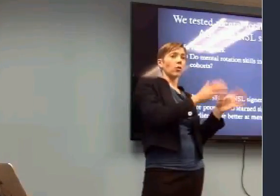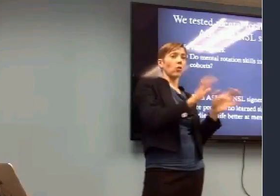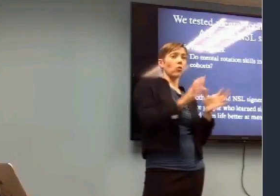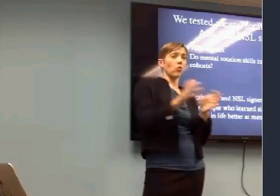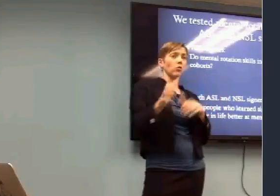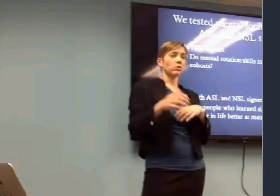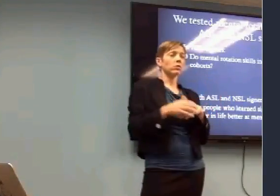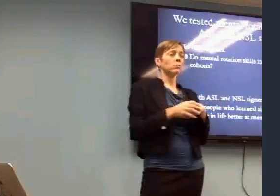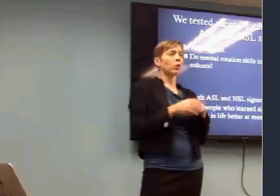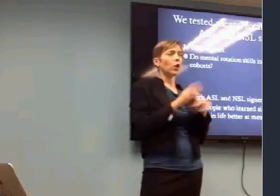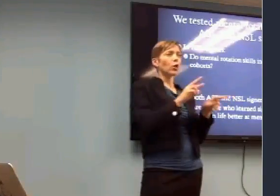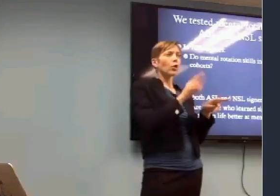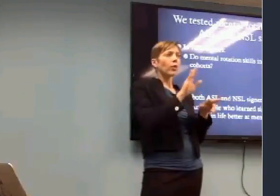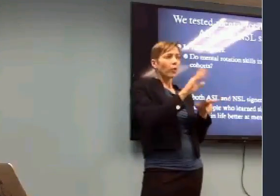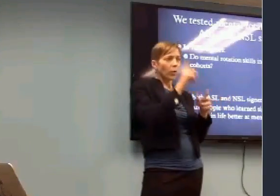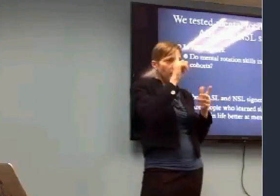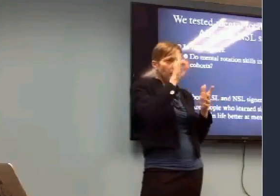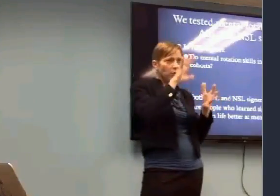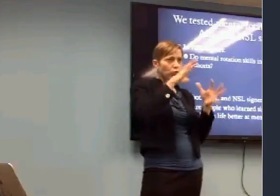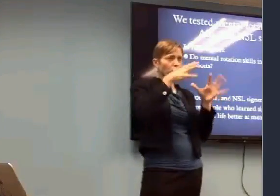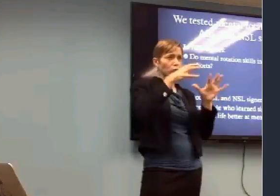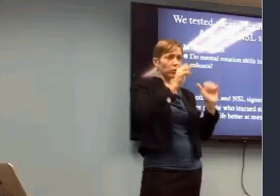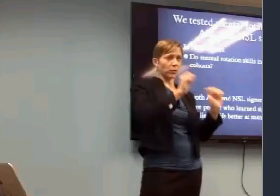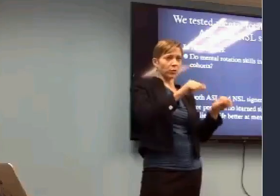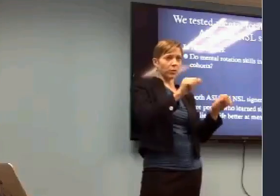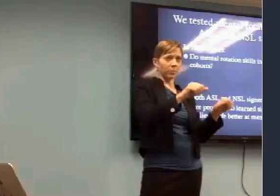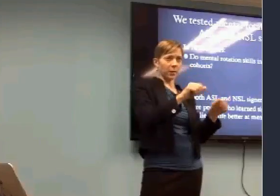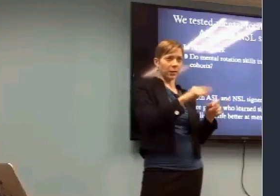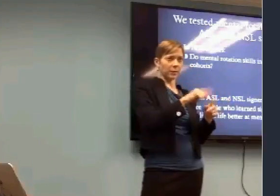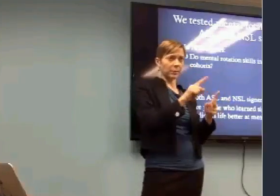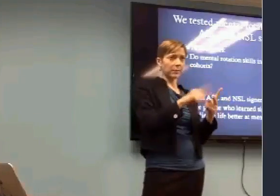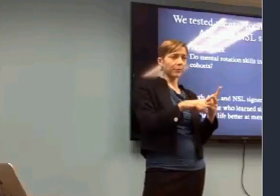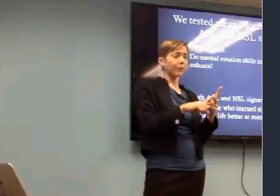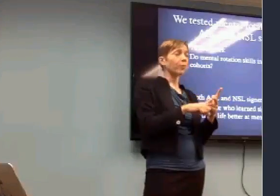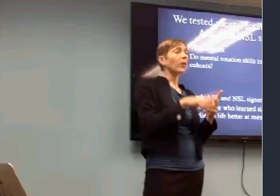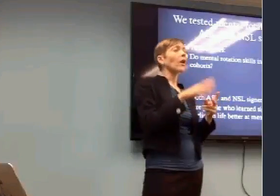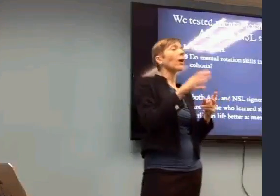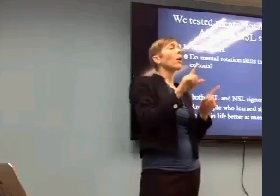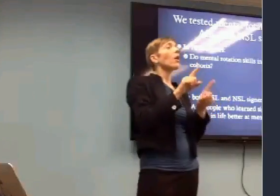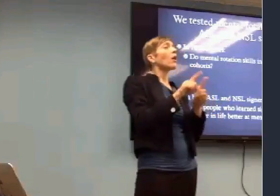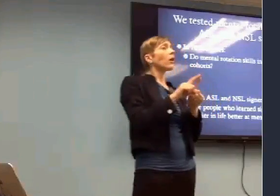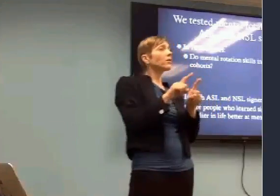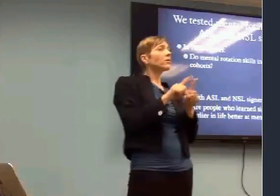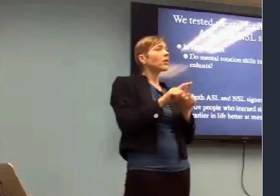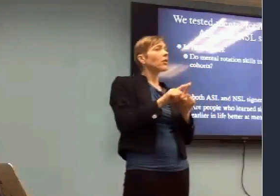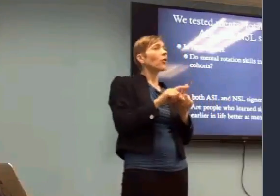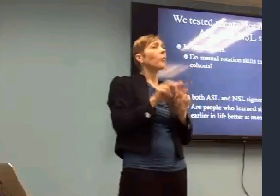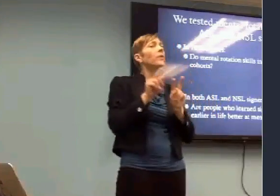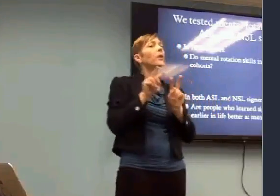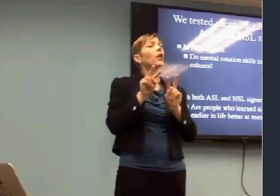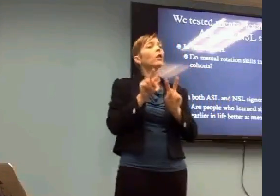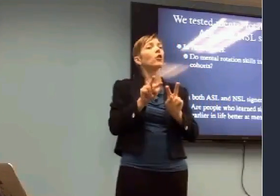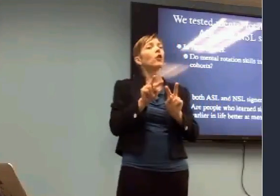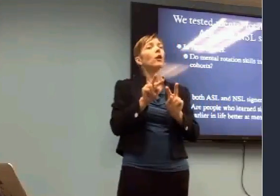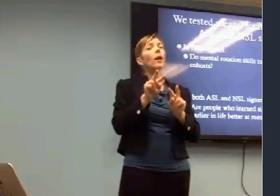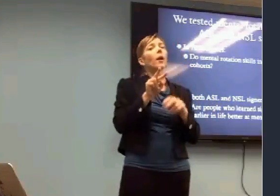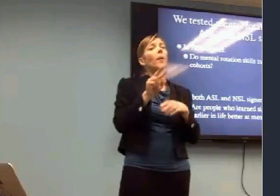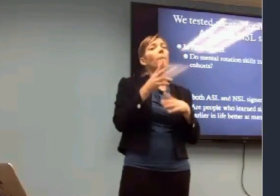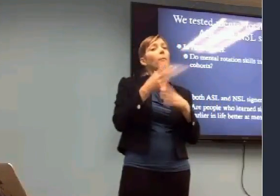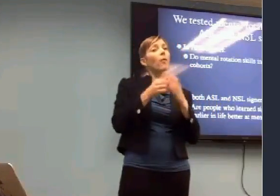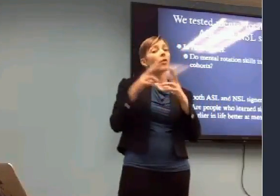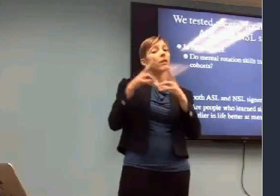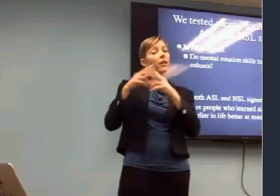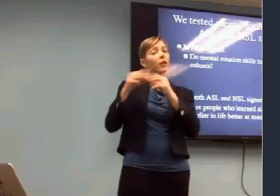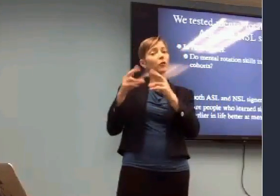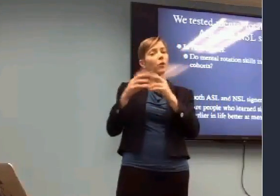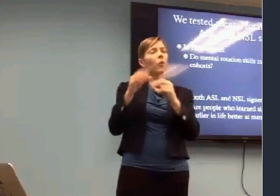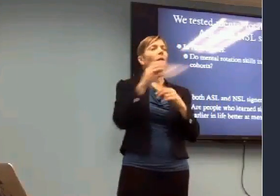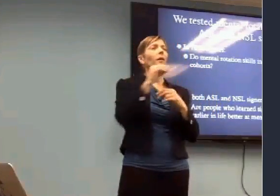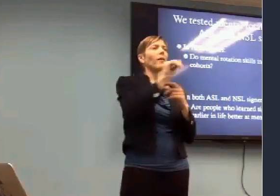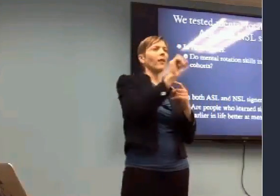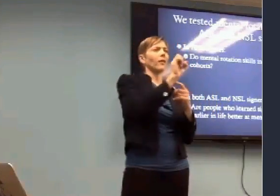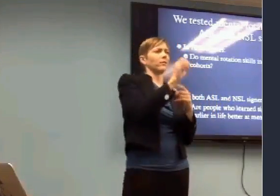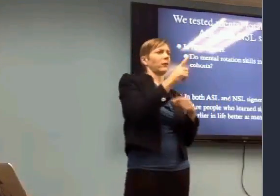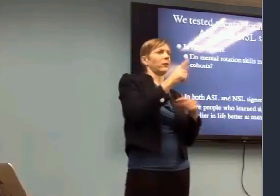learned Nicaraguan Sign Language in the different cohorts, and I look at their mental location capabilities. And I also look